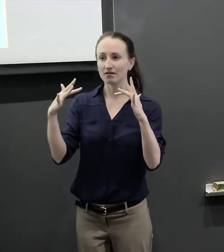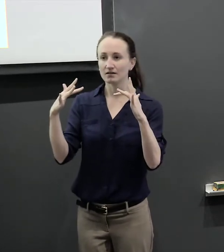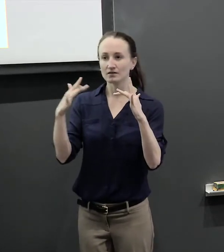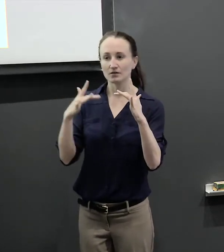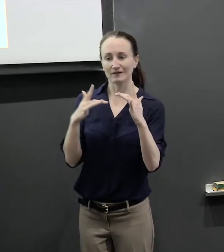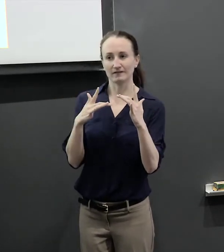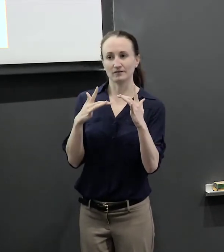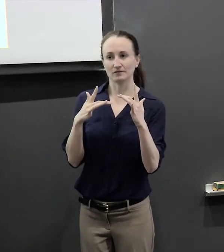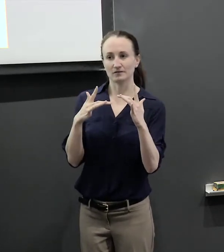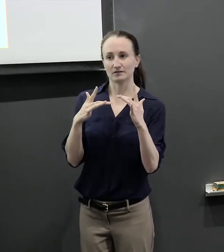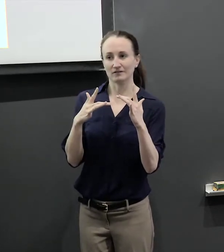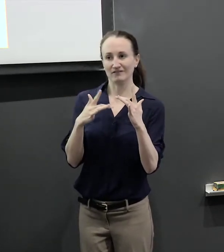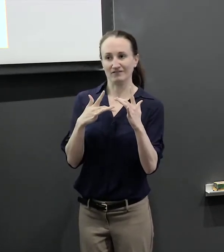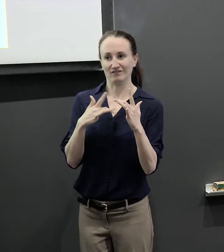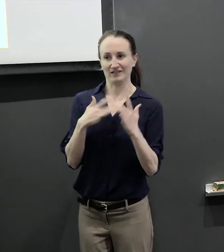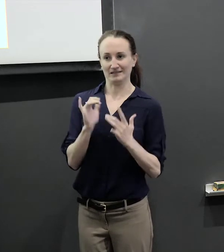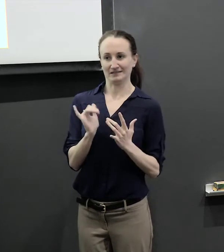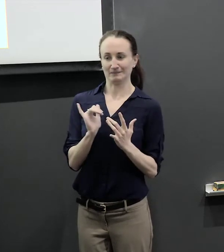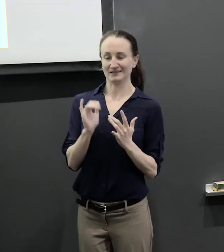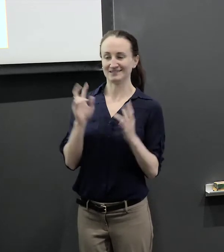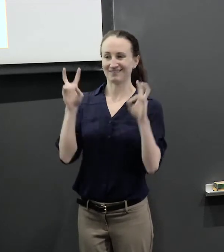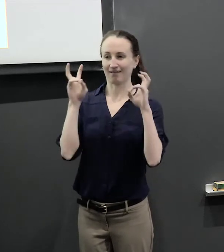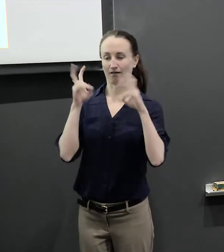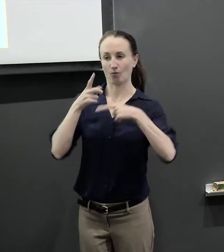it feels to me like it's only a half argument.